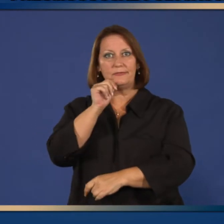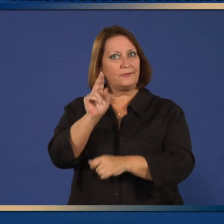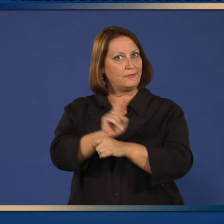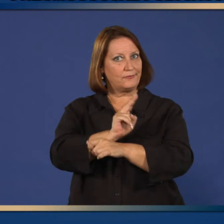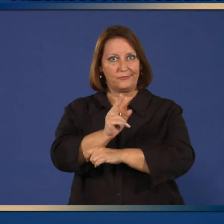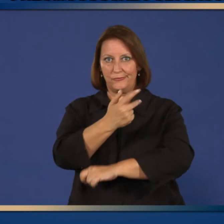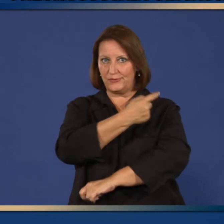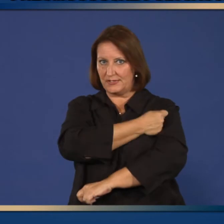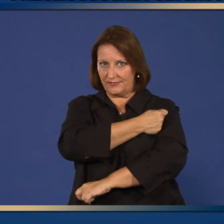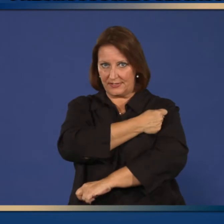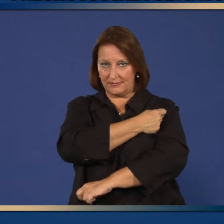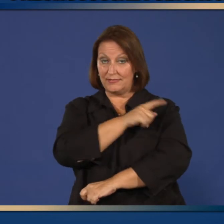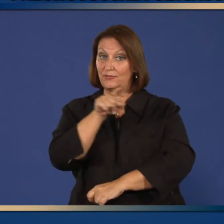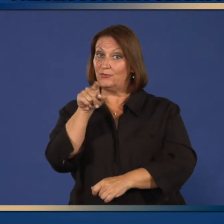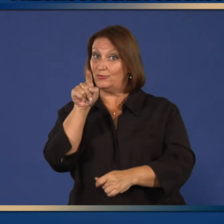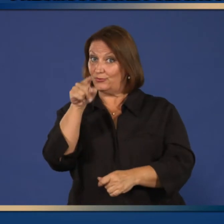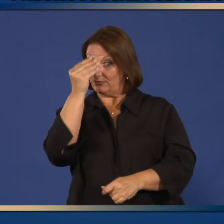vaccine.